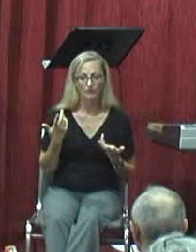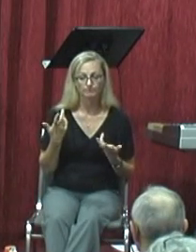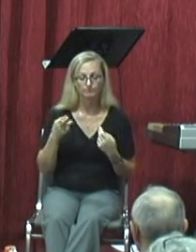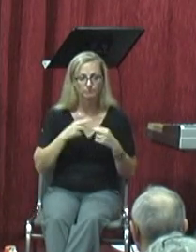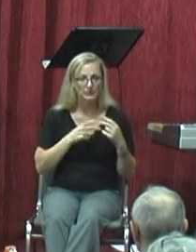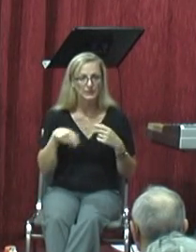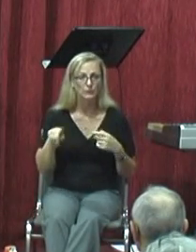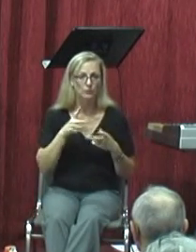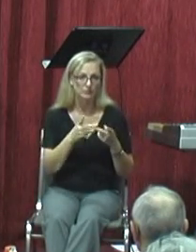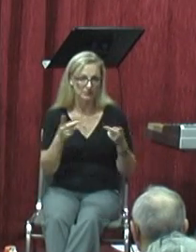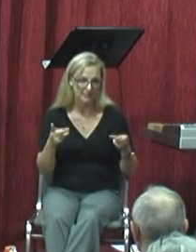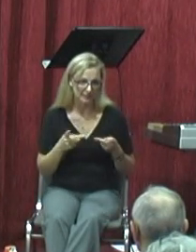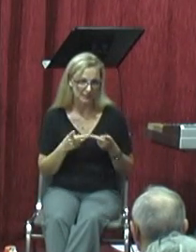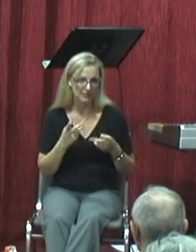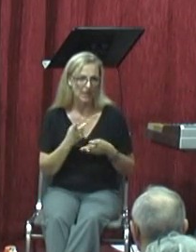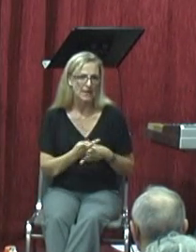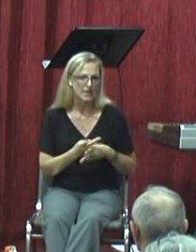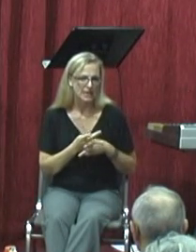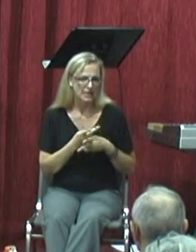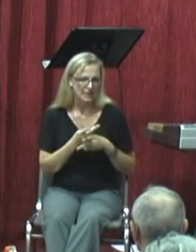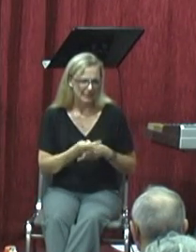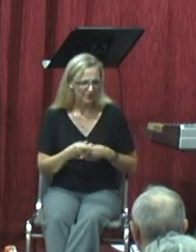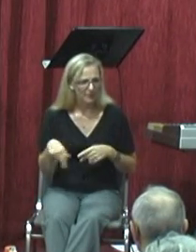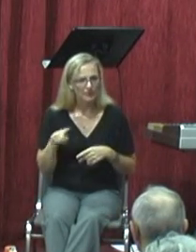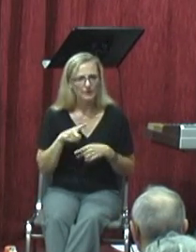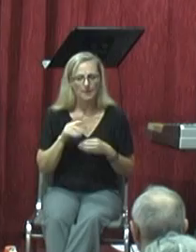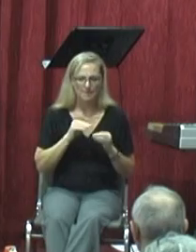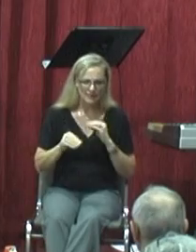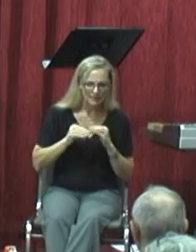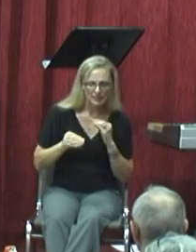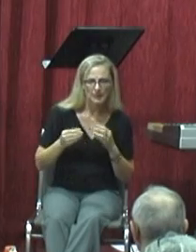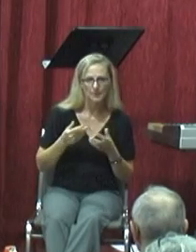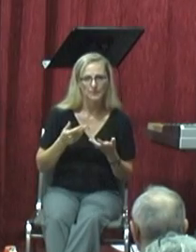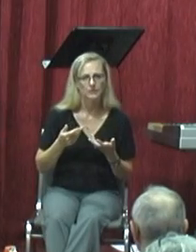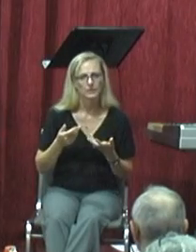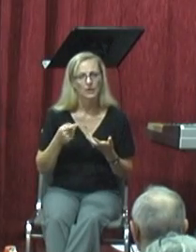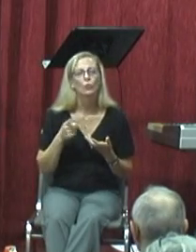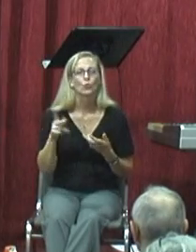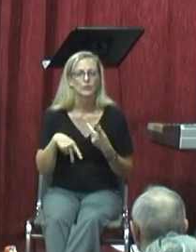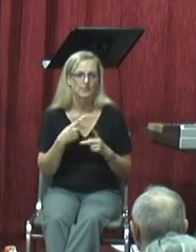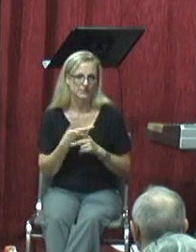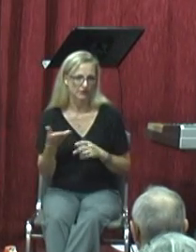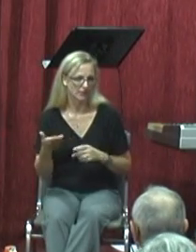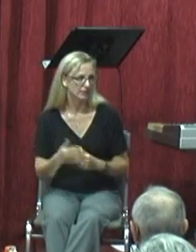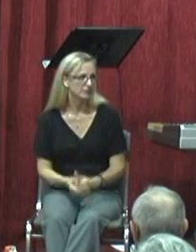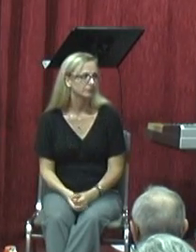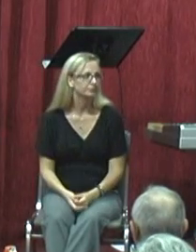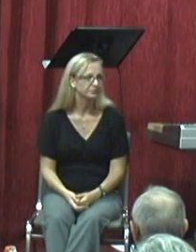building those places, and keeping them up, maintaining them, repairing them, all of those kind of things. So,